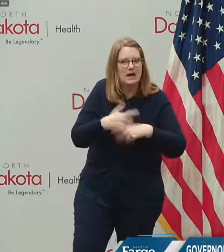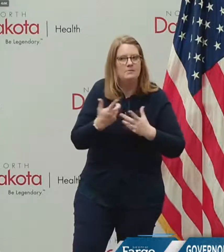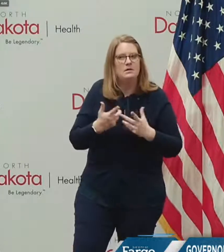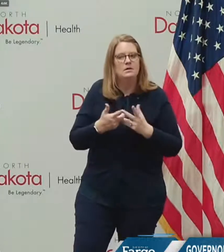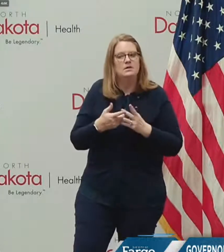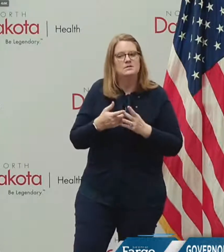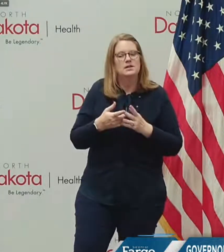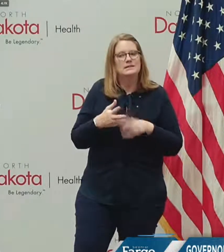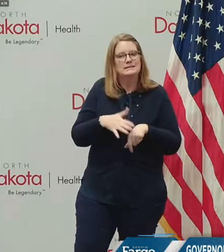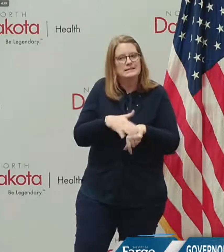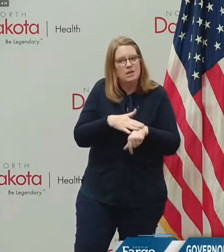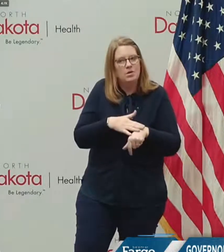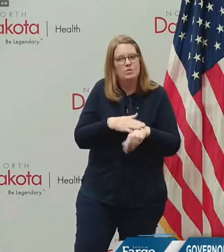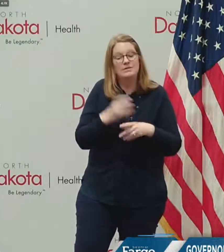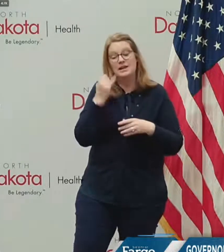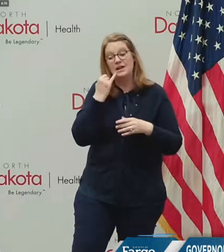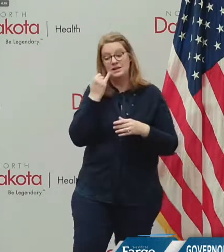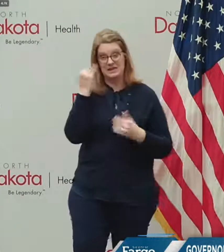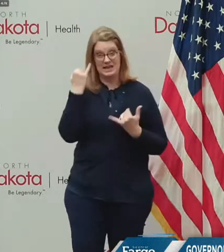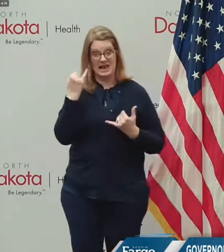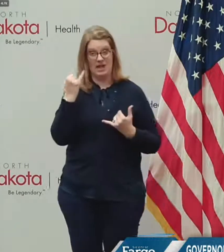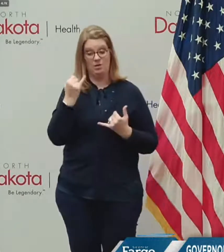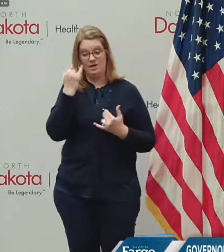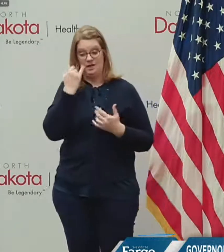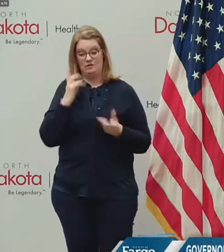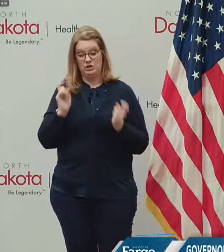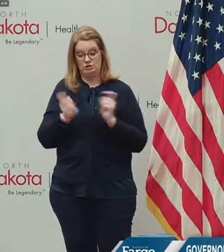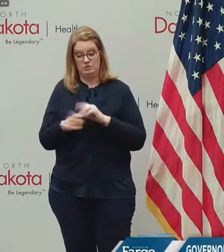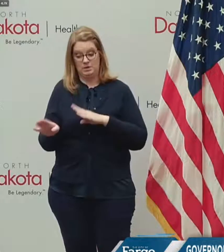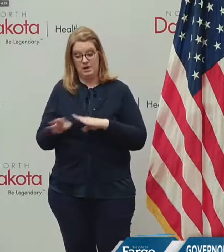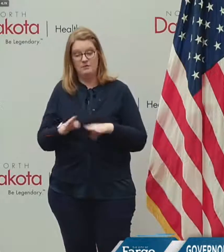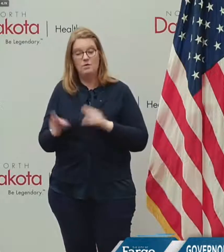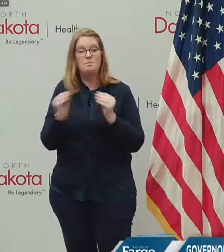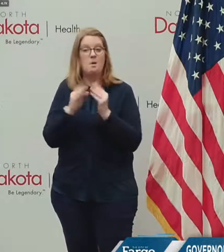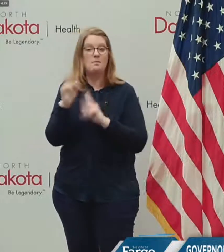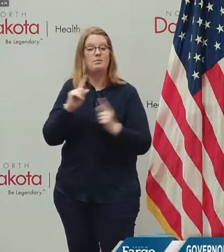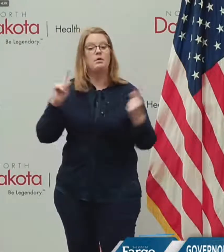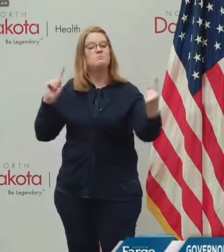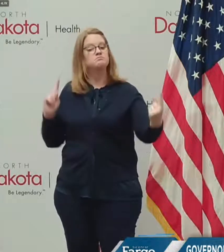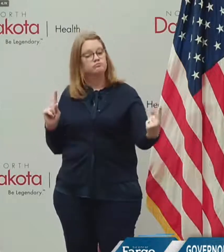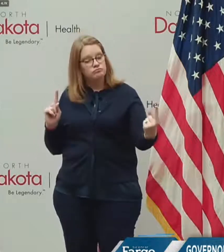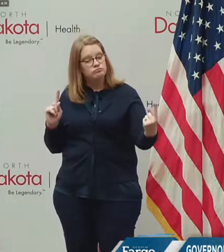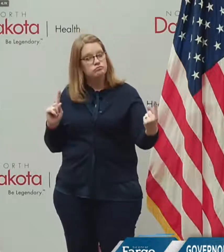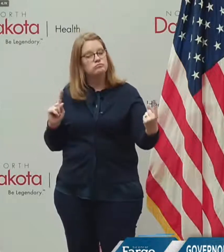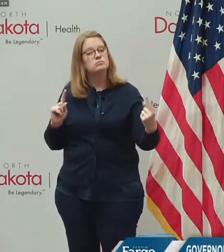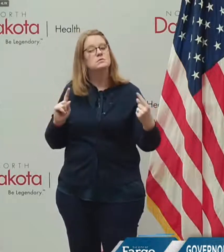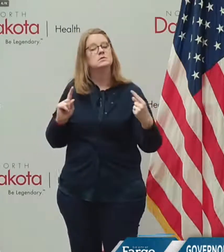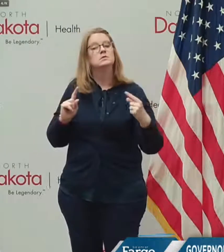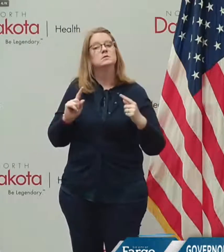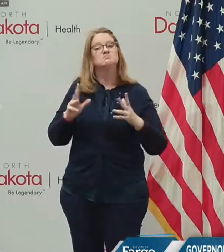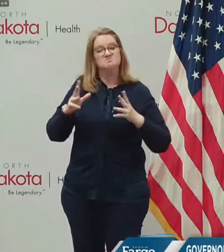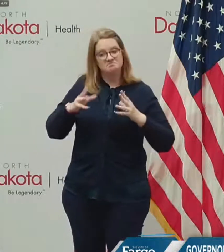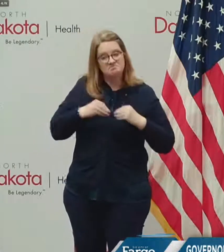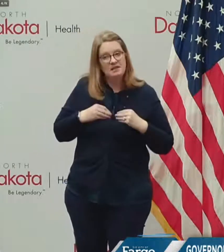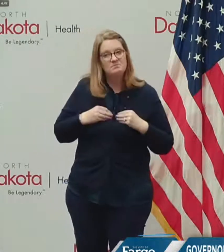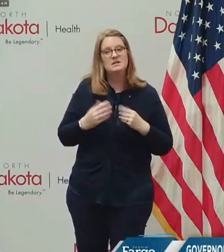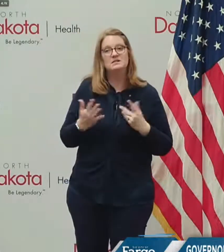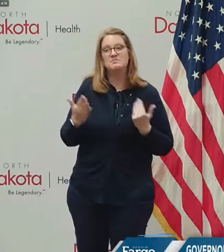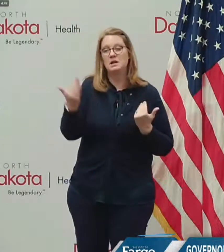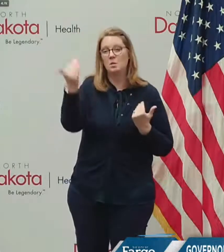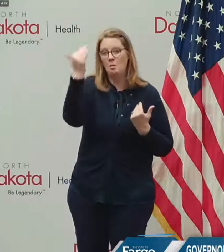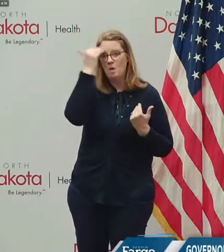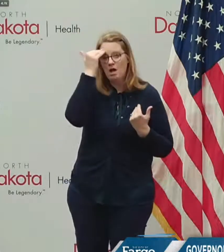change behavior, get more people social distancing, more people being aware, more people